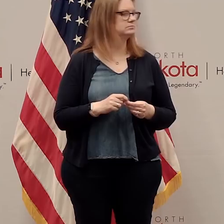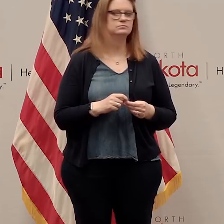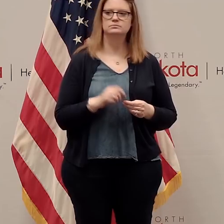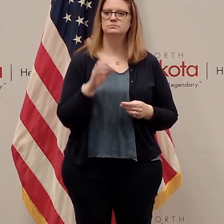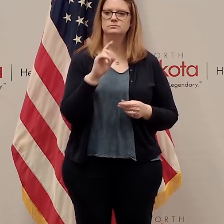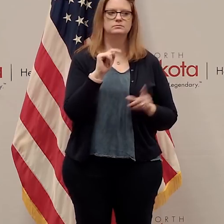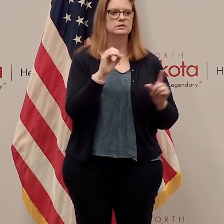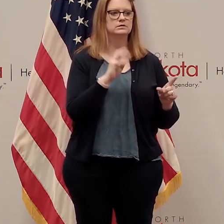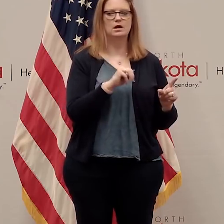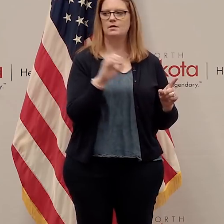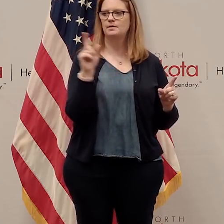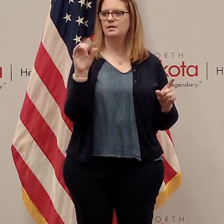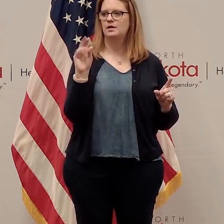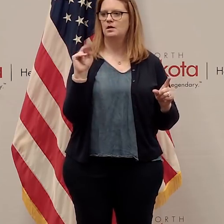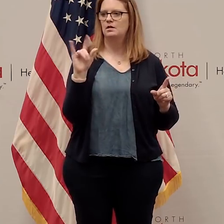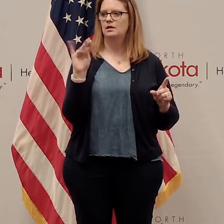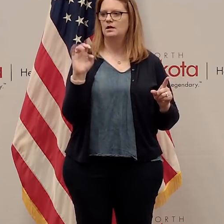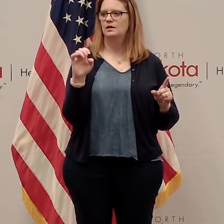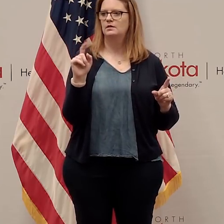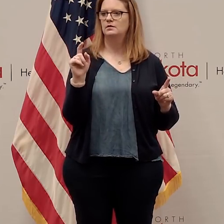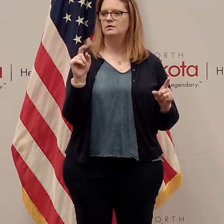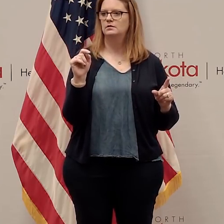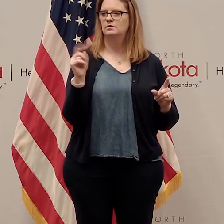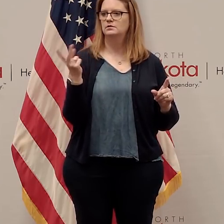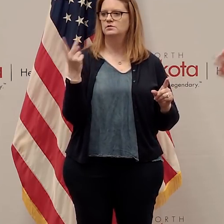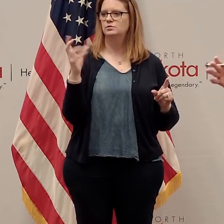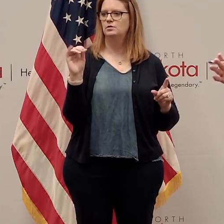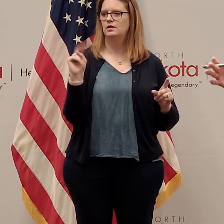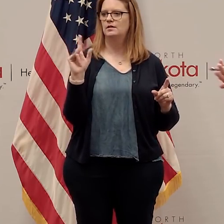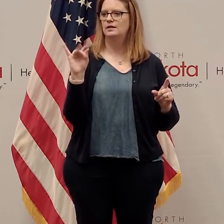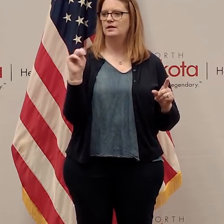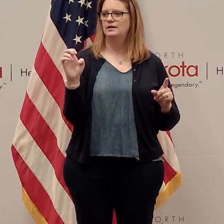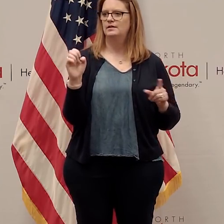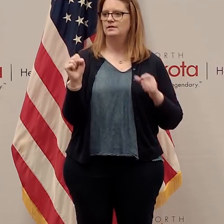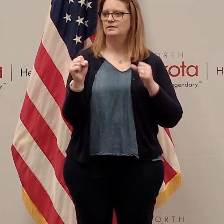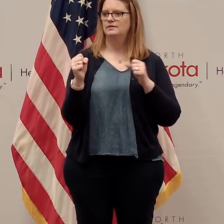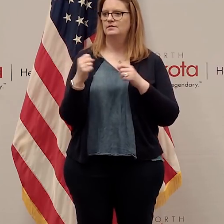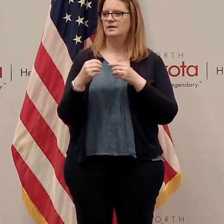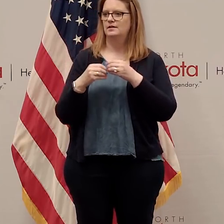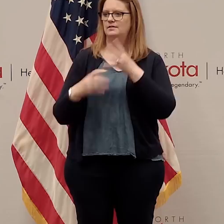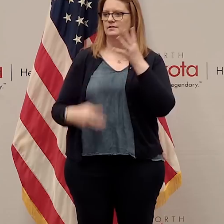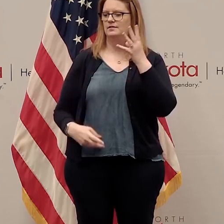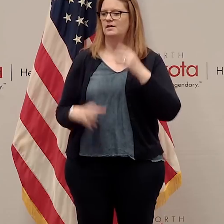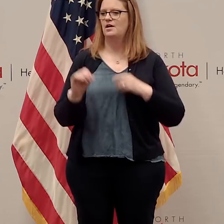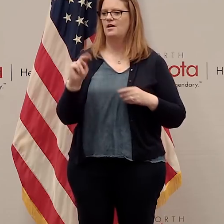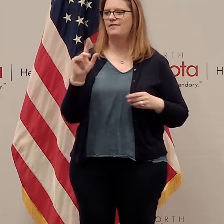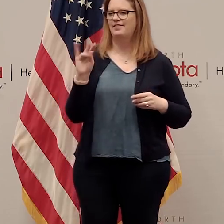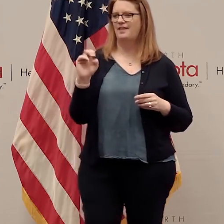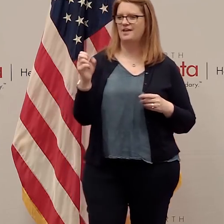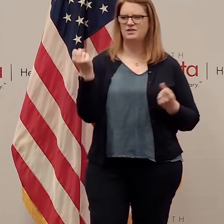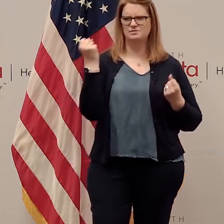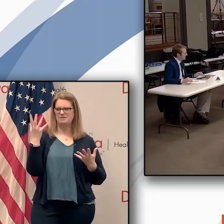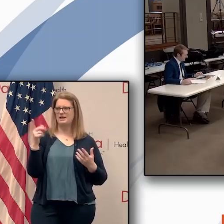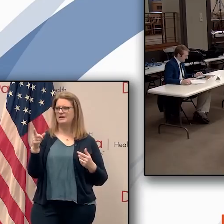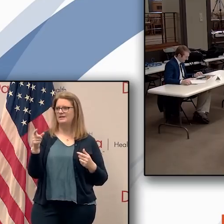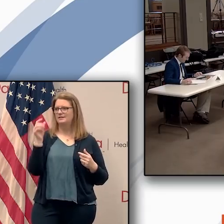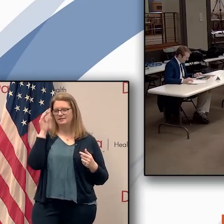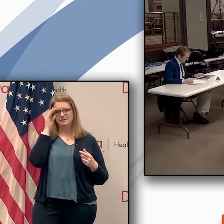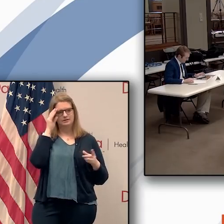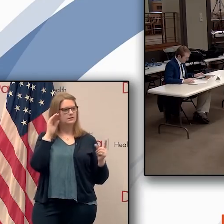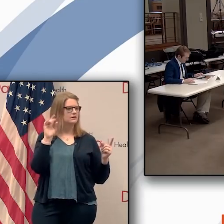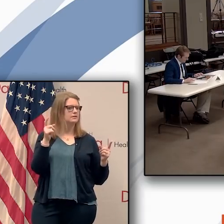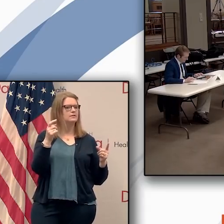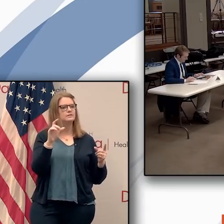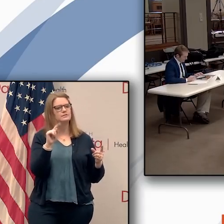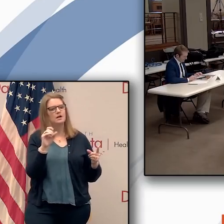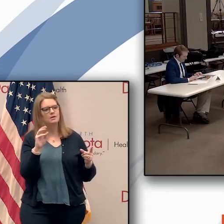With Tom, and then online. And then we'll take 2 online, because there's actually a big line of people online out there. I know there is. Okay. Governor,